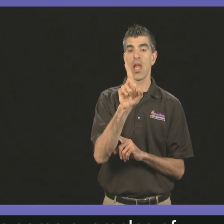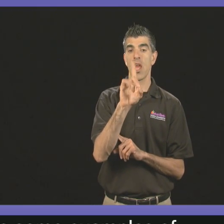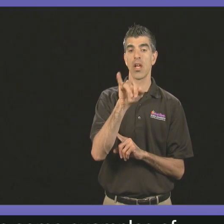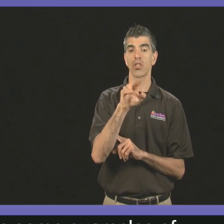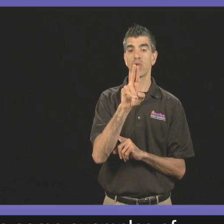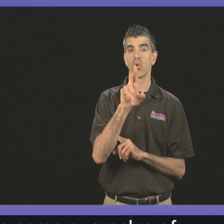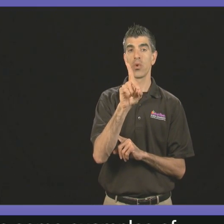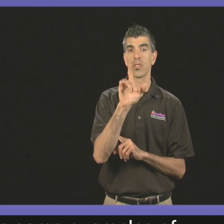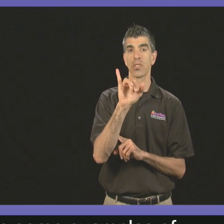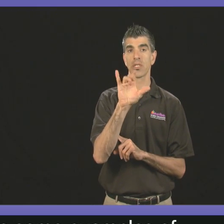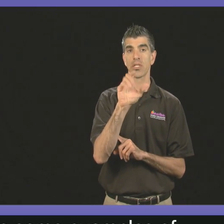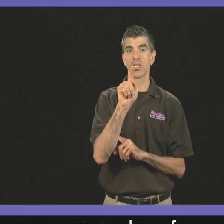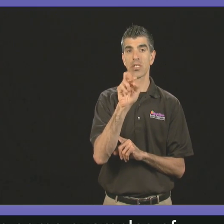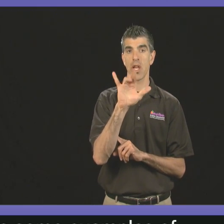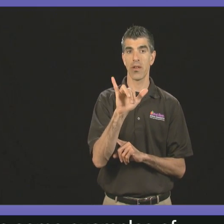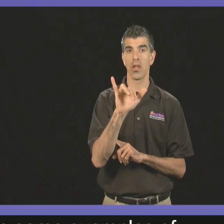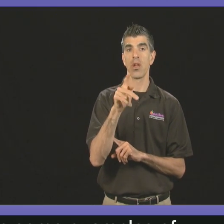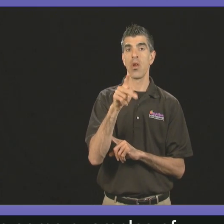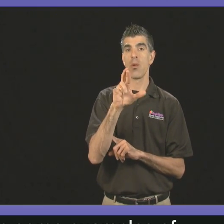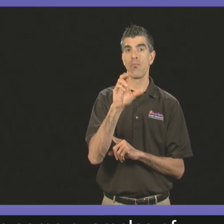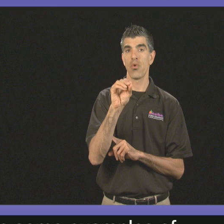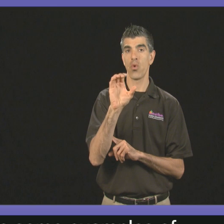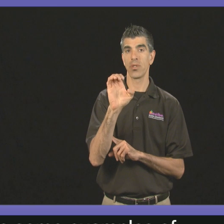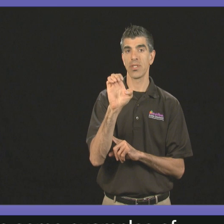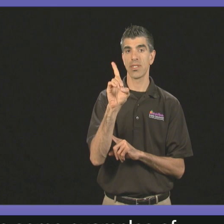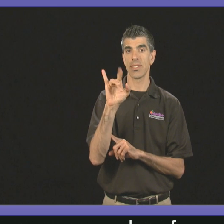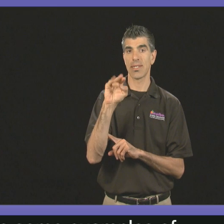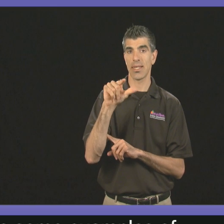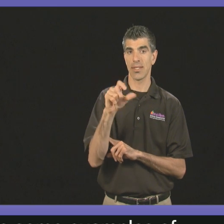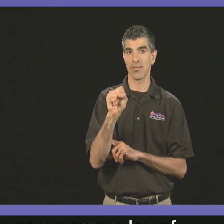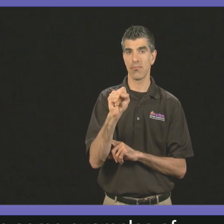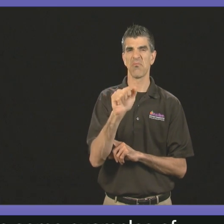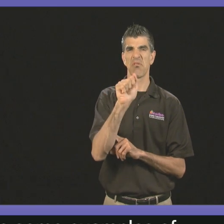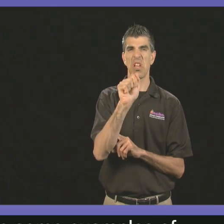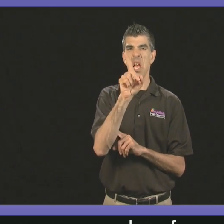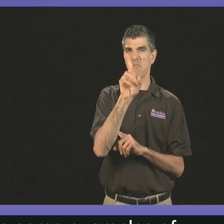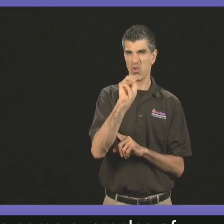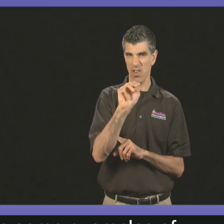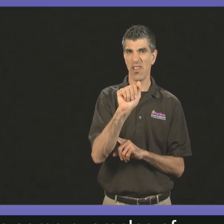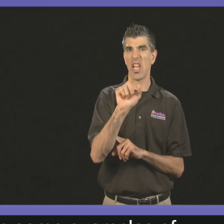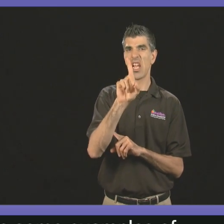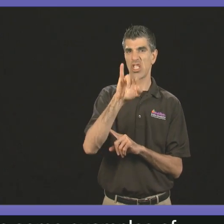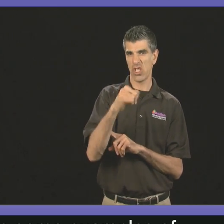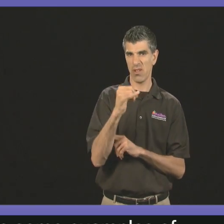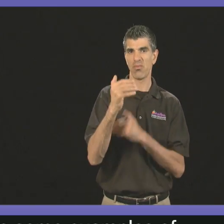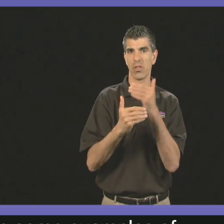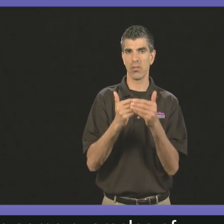Now I will give some examples of administrative adjudicatory proceedings.